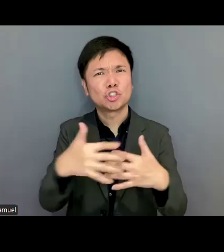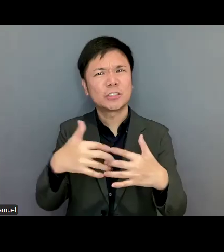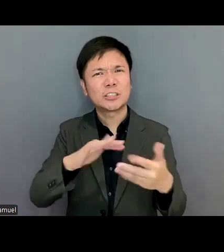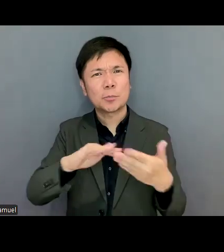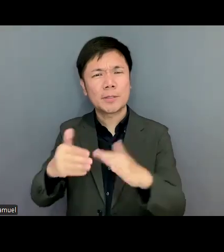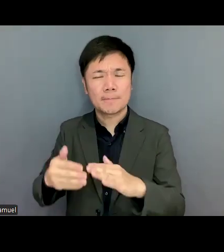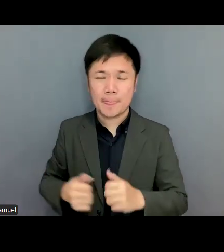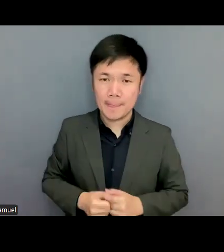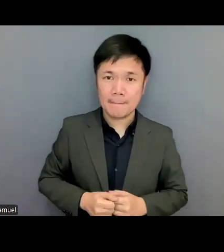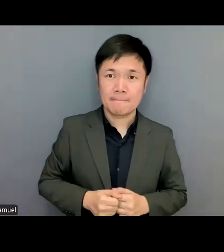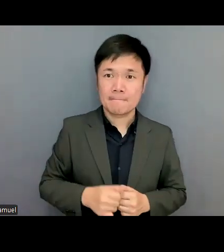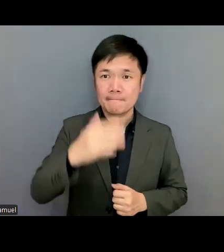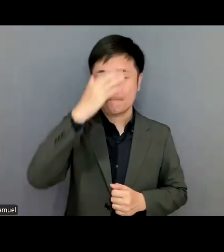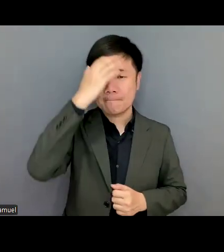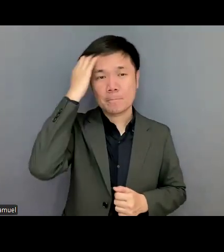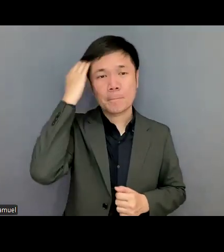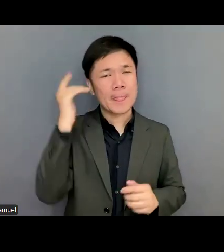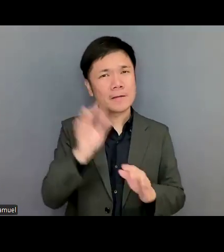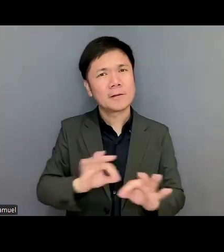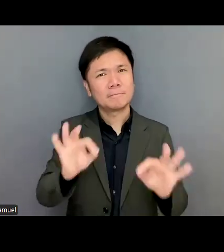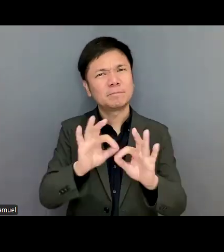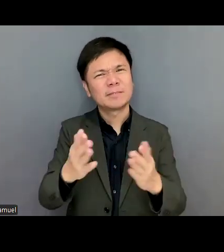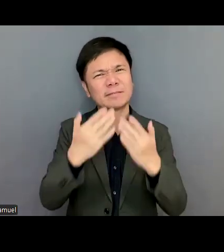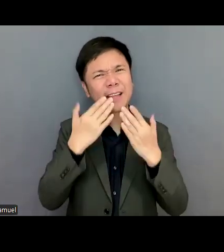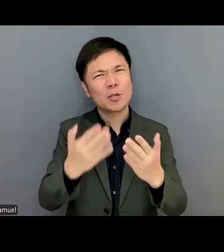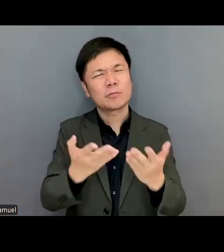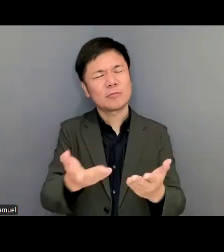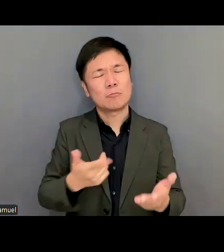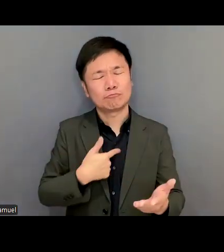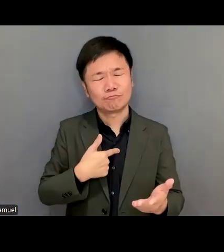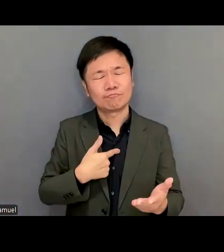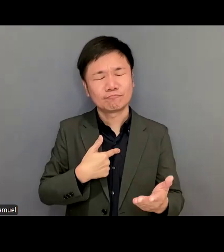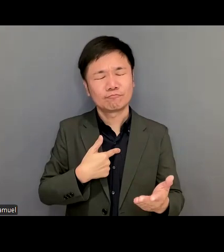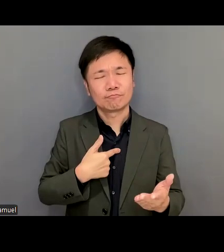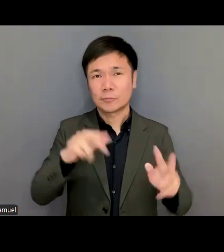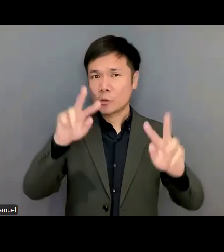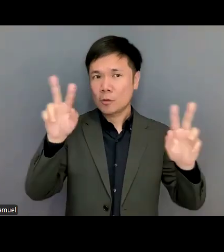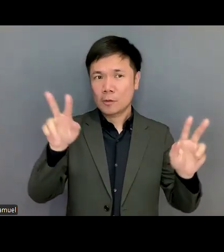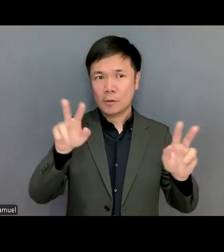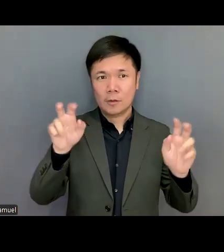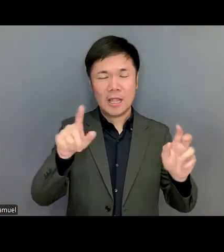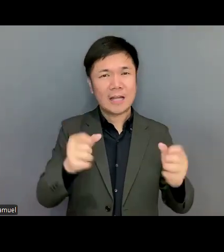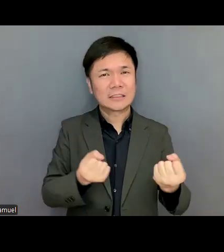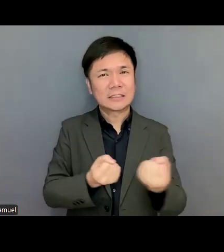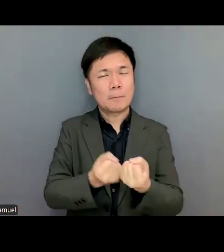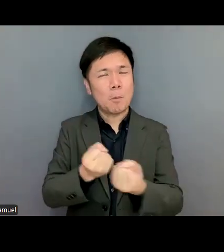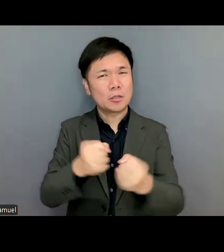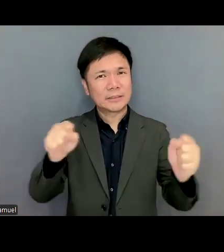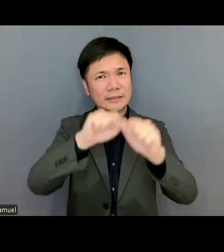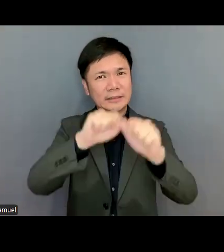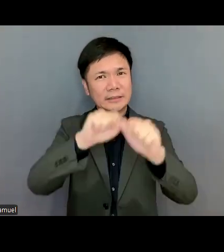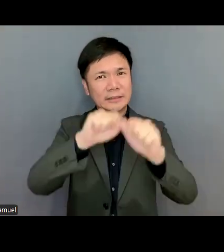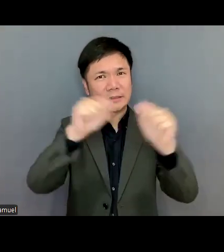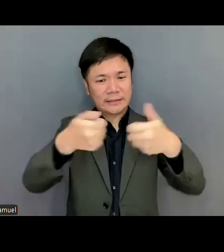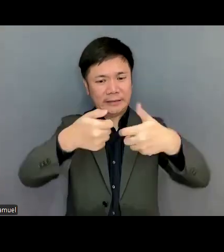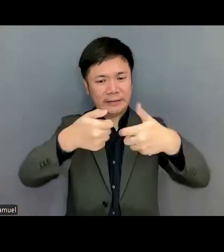And especially, thank you for raising the issue of the care and support systems, because it's very important. As you mentioned,